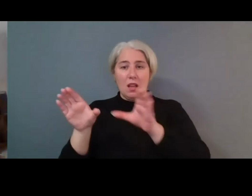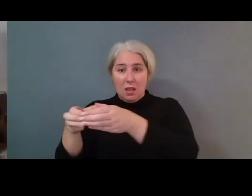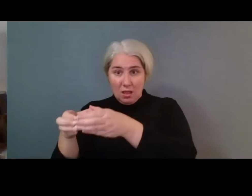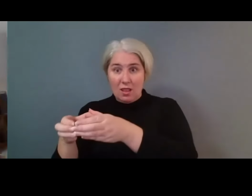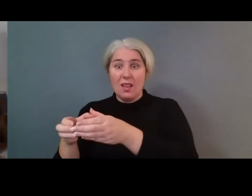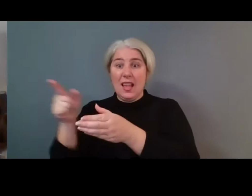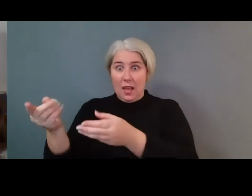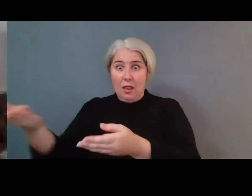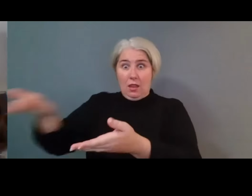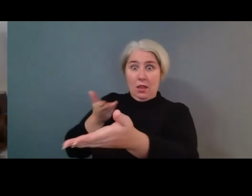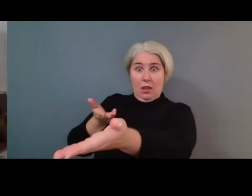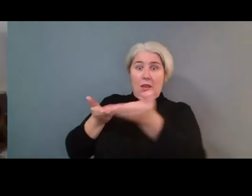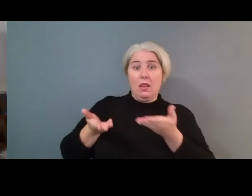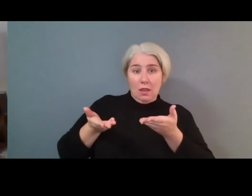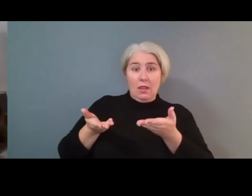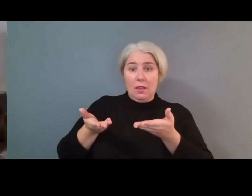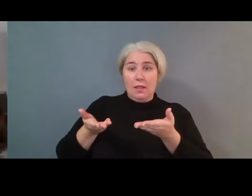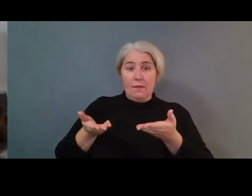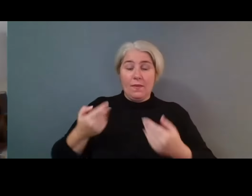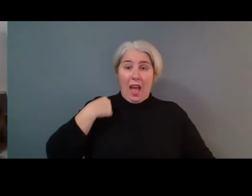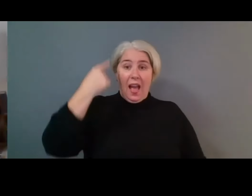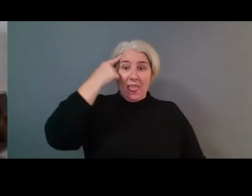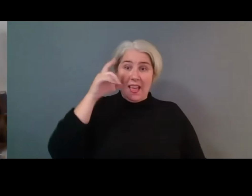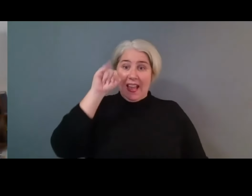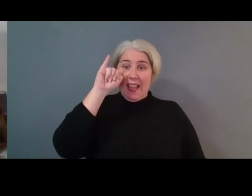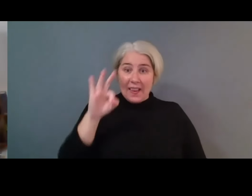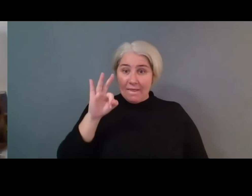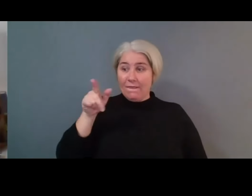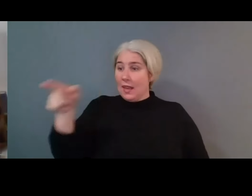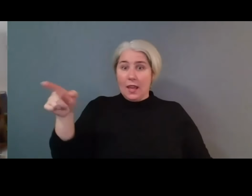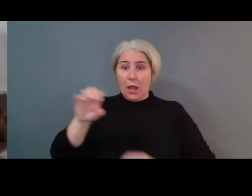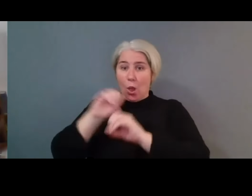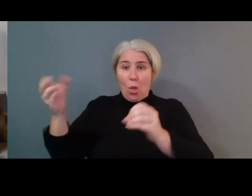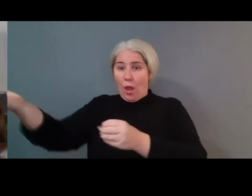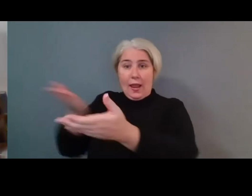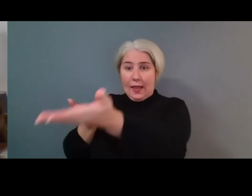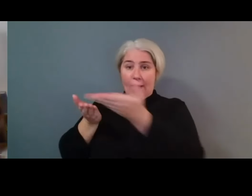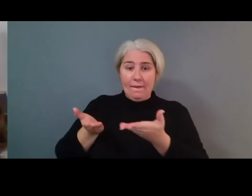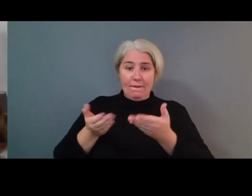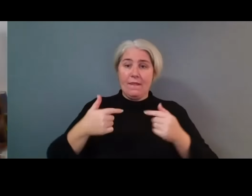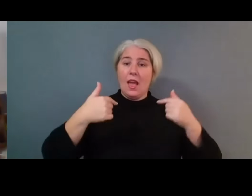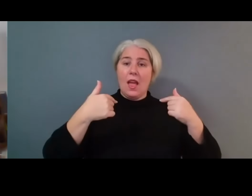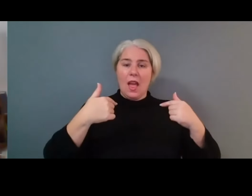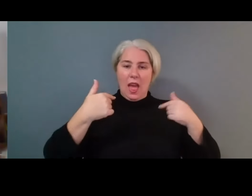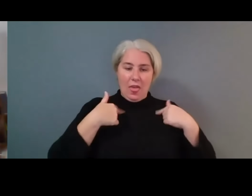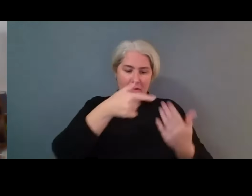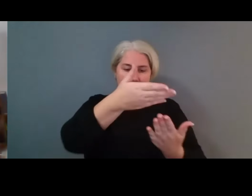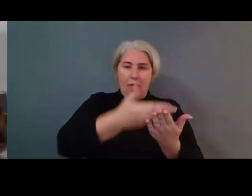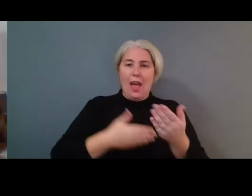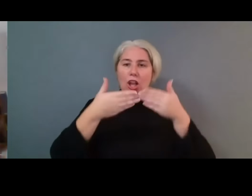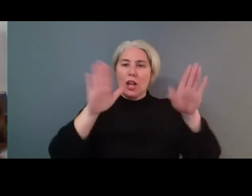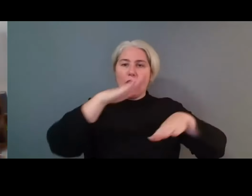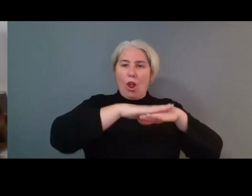comment number 3 on women would not have been as strong on these points, because these views